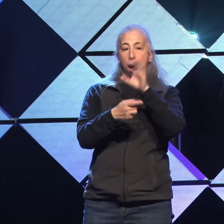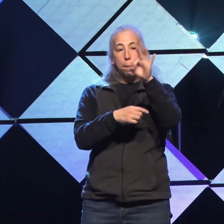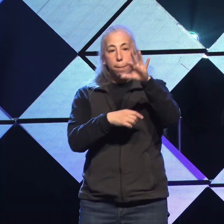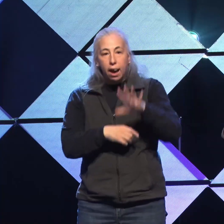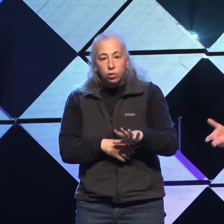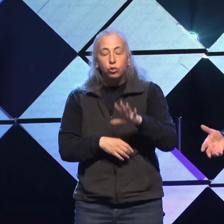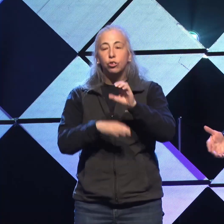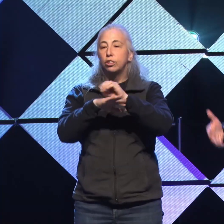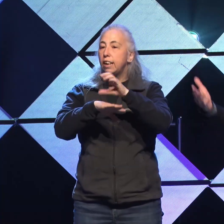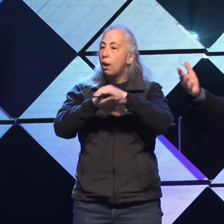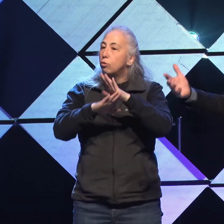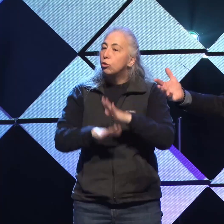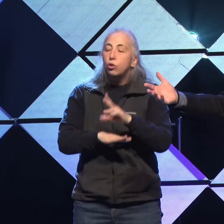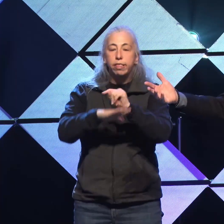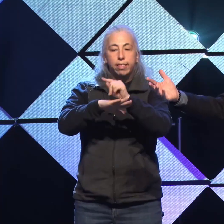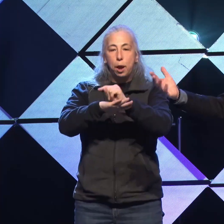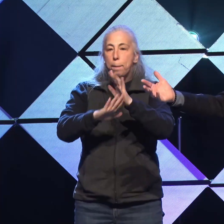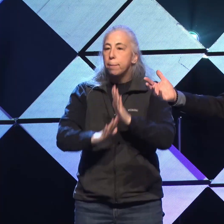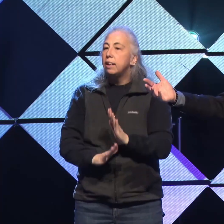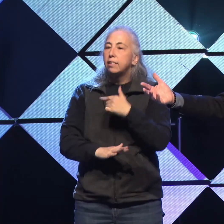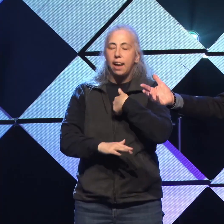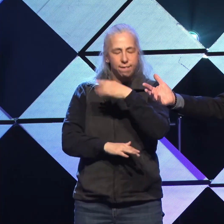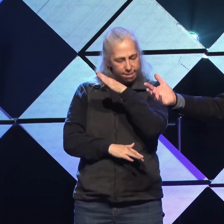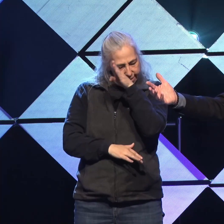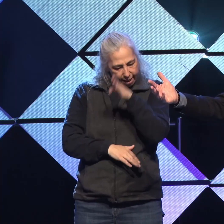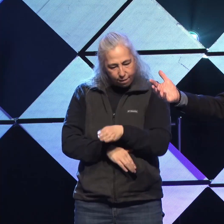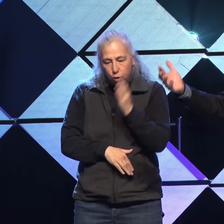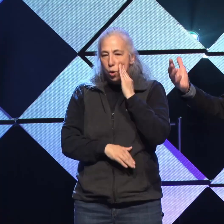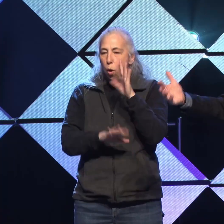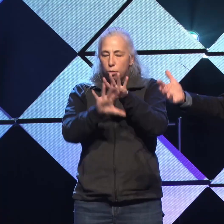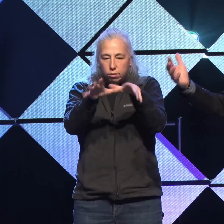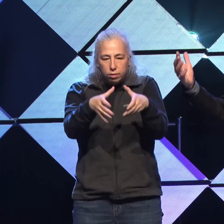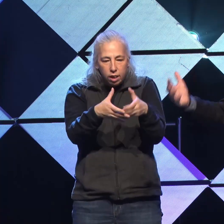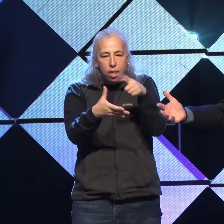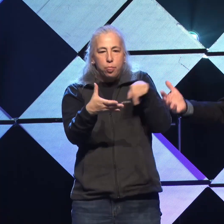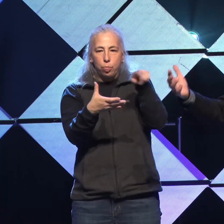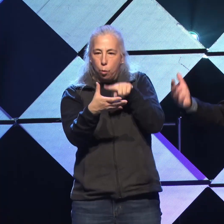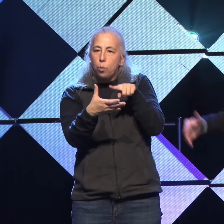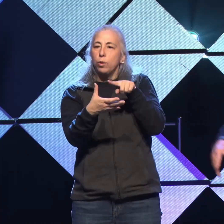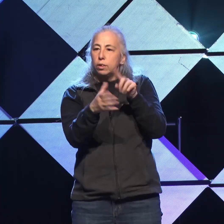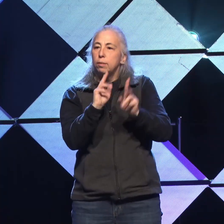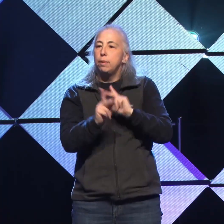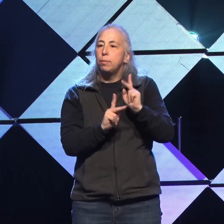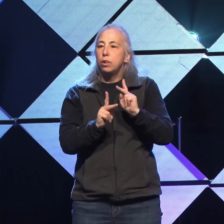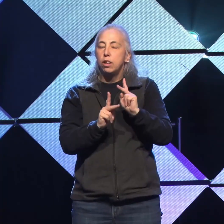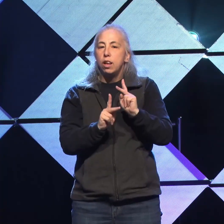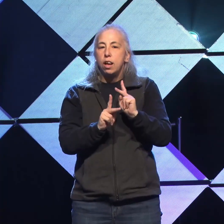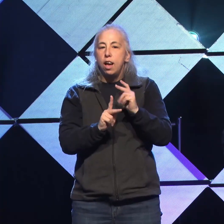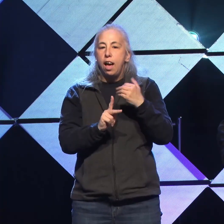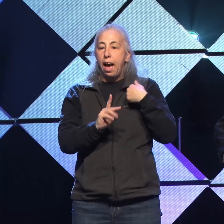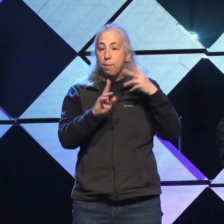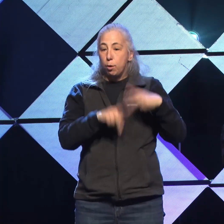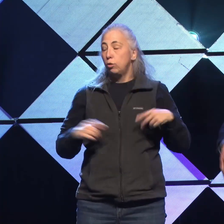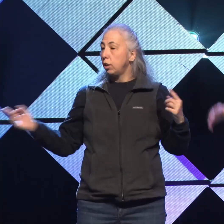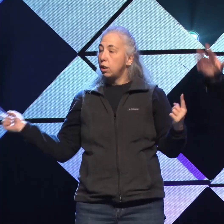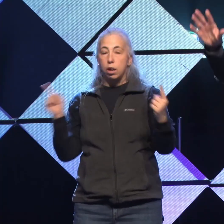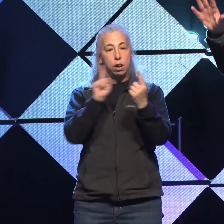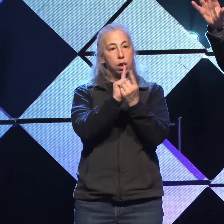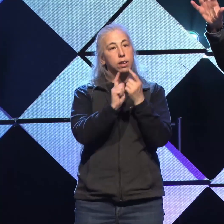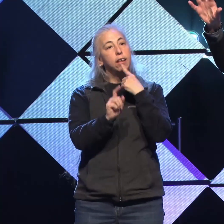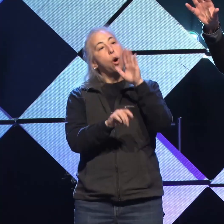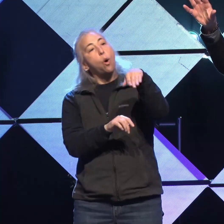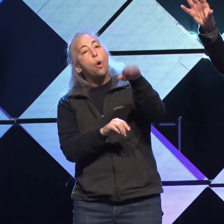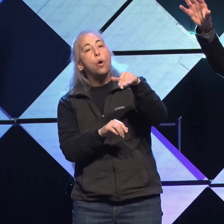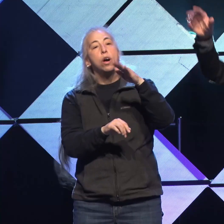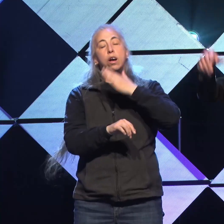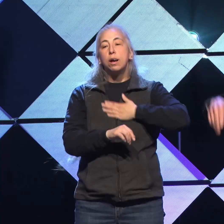I was a pastor over 30 years. I've never known anybody that ever has had a person come to them and say, hey, could you help